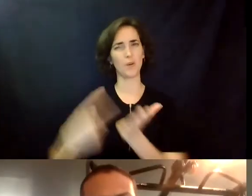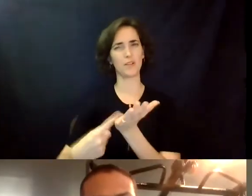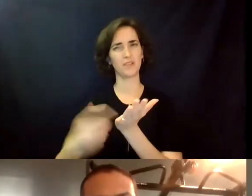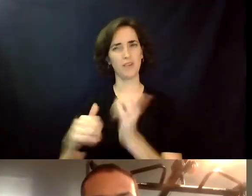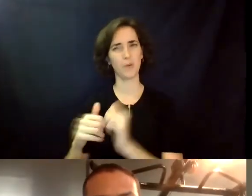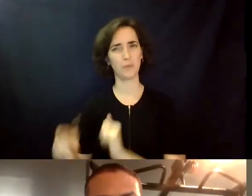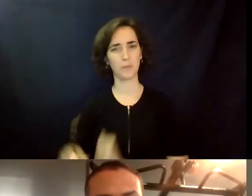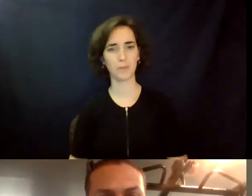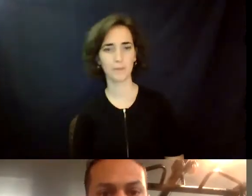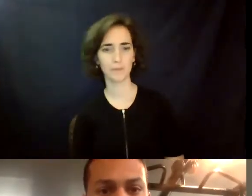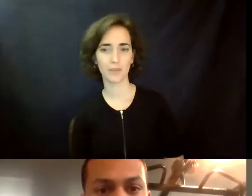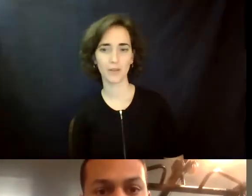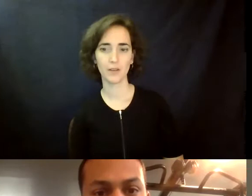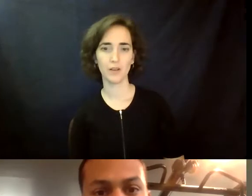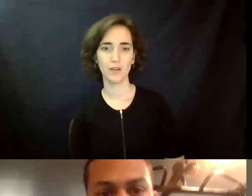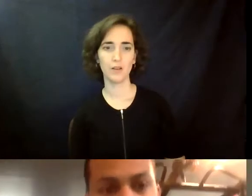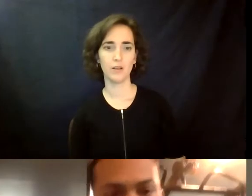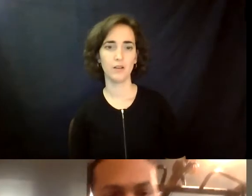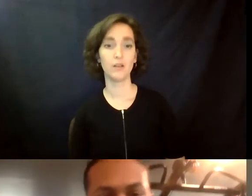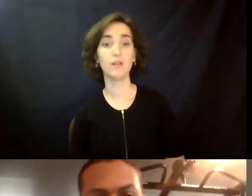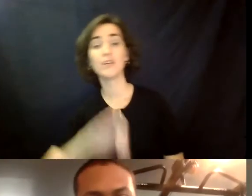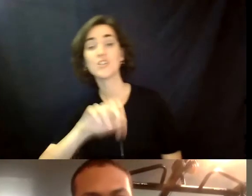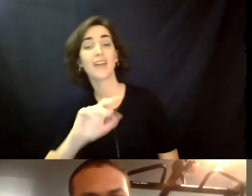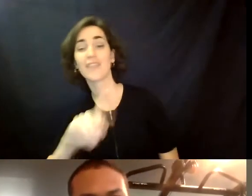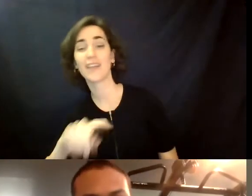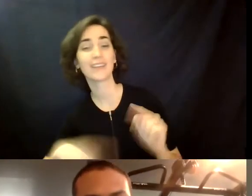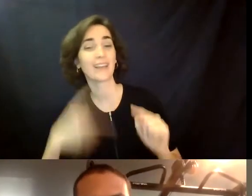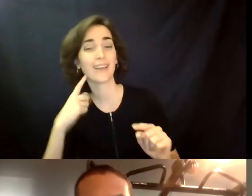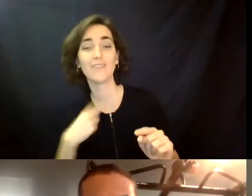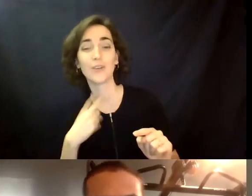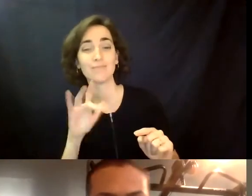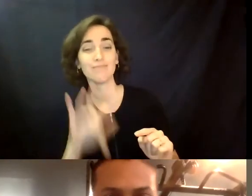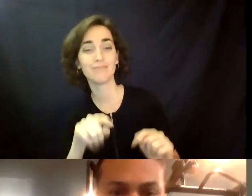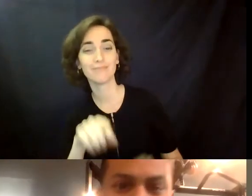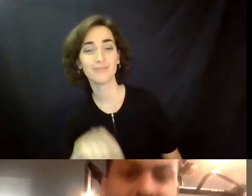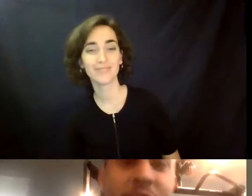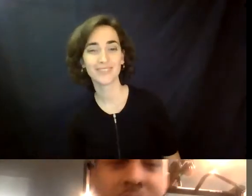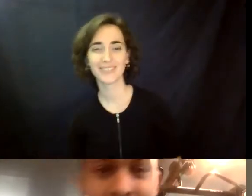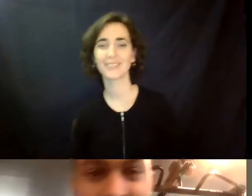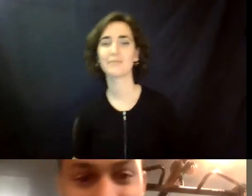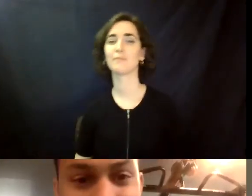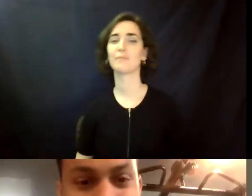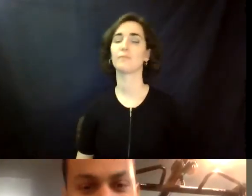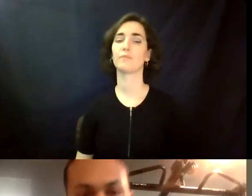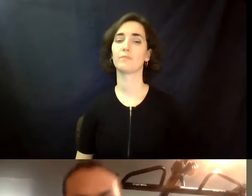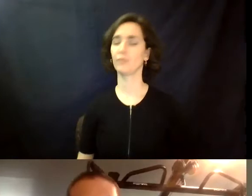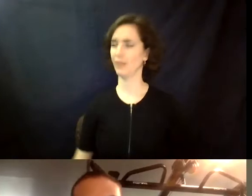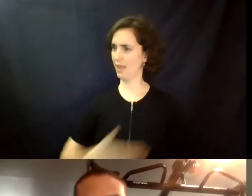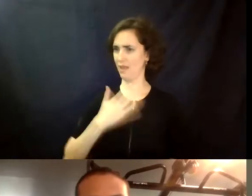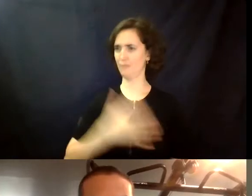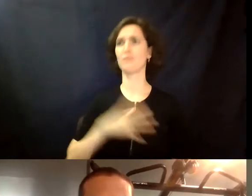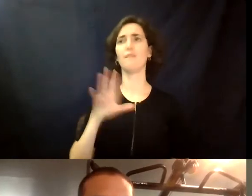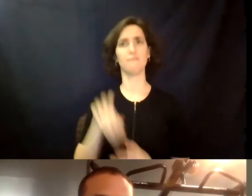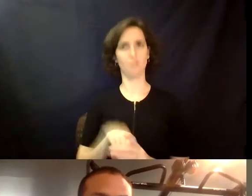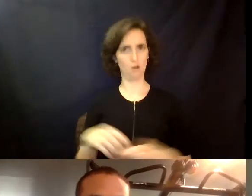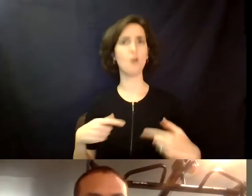Jonathan, you're muted. I'd happy to be a part of it.